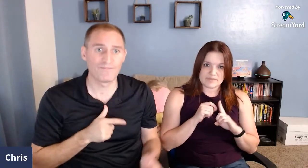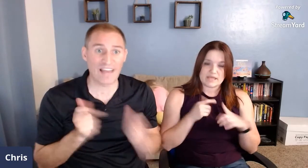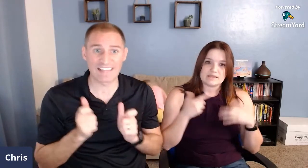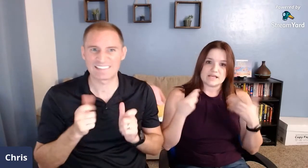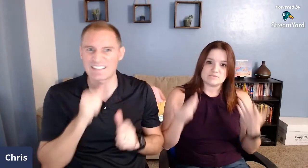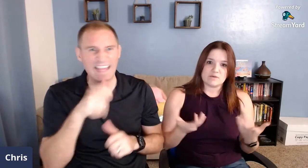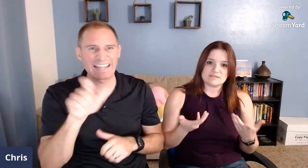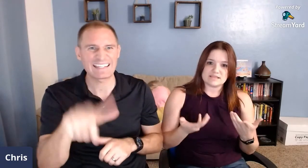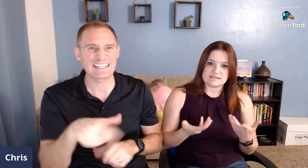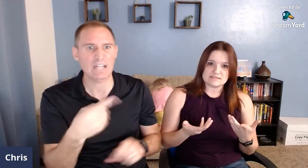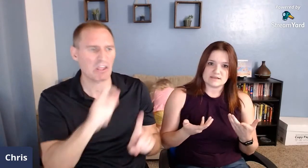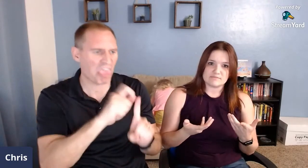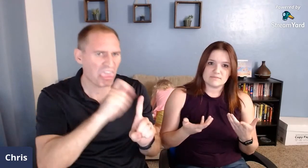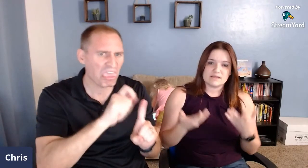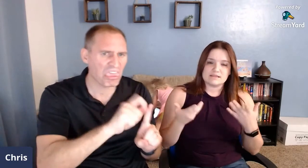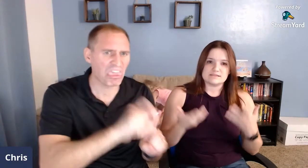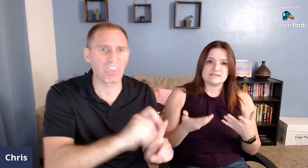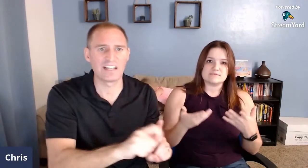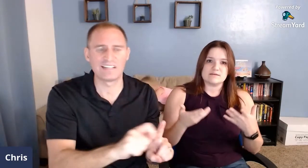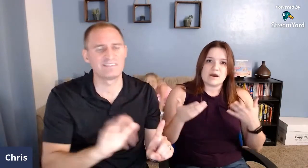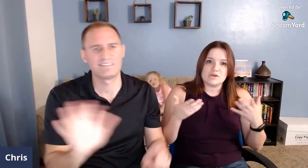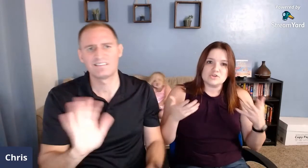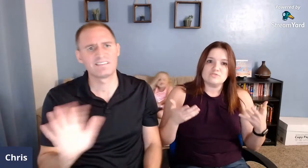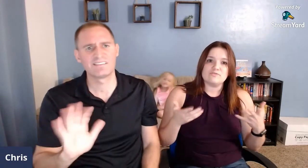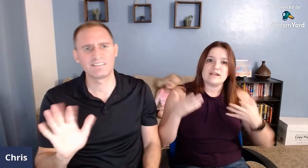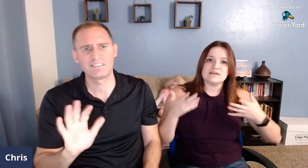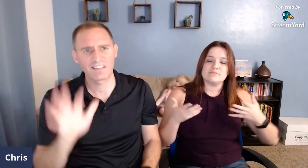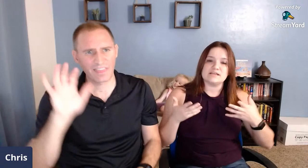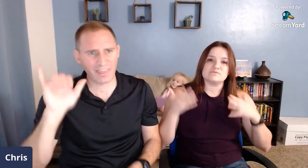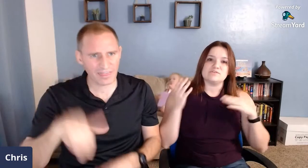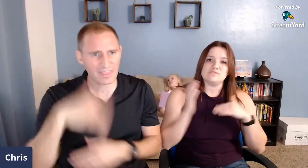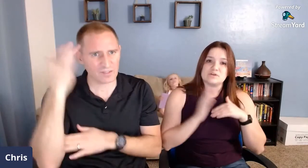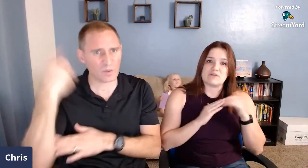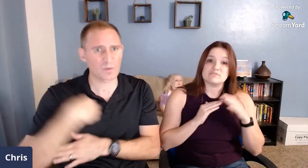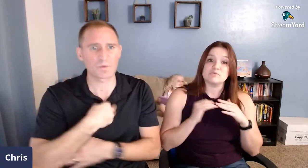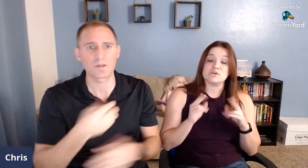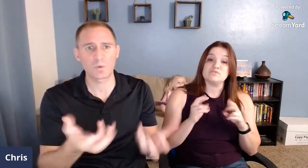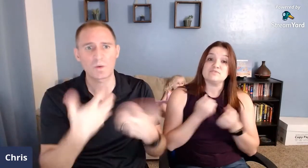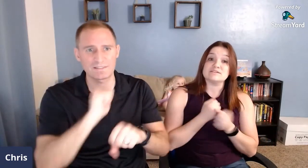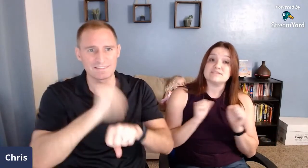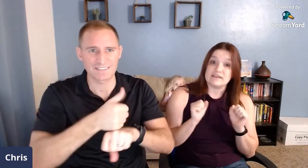it. That's why we set these up. This is about you finding a place where you feel